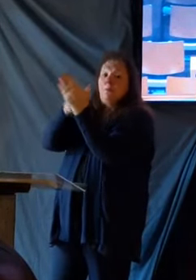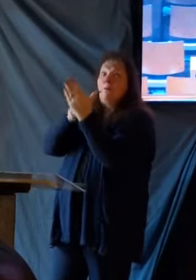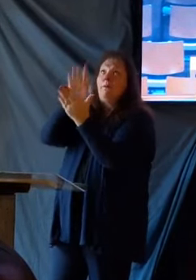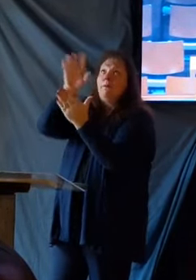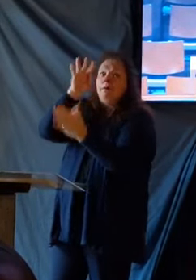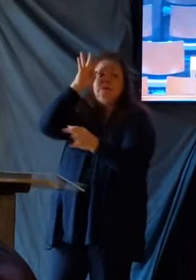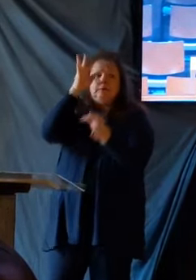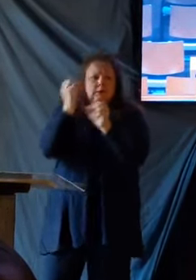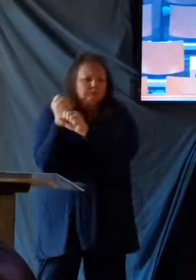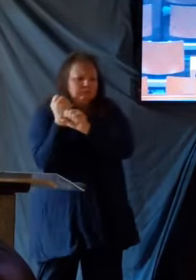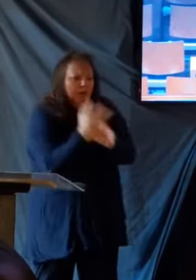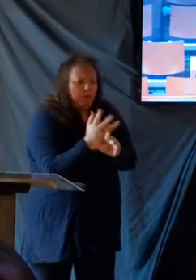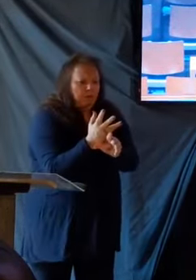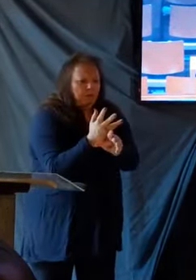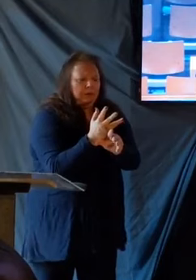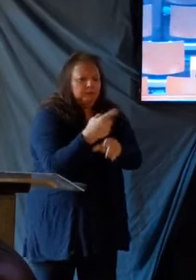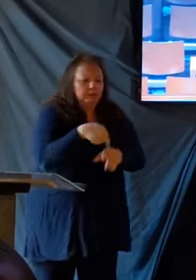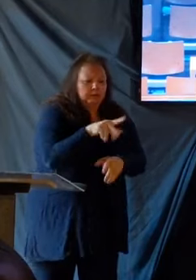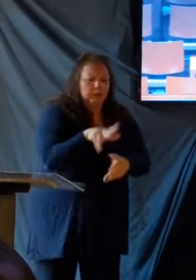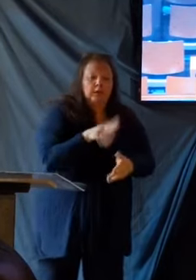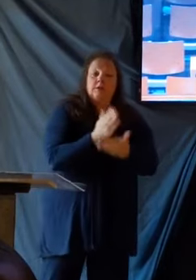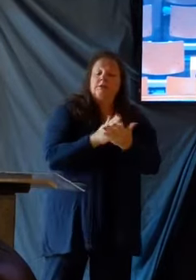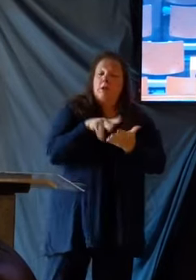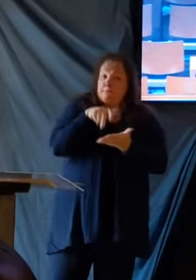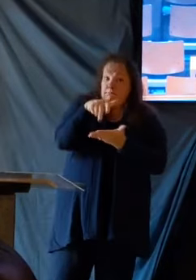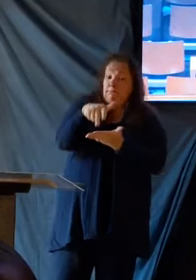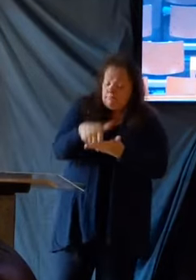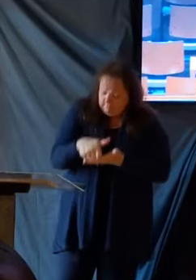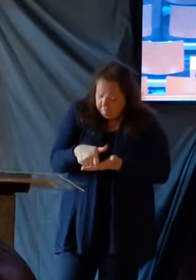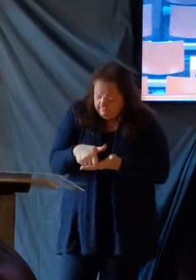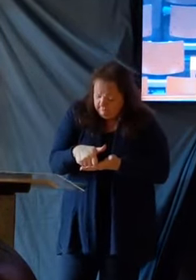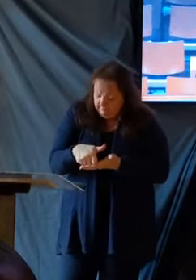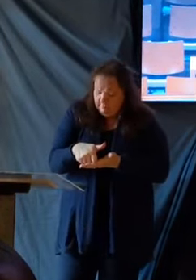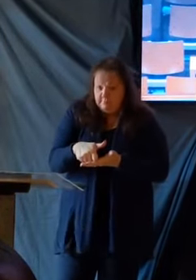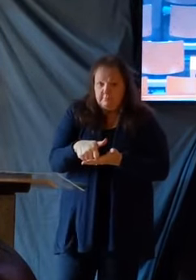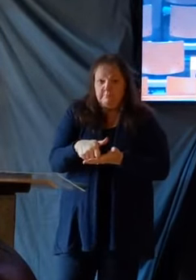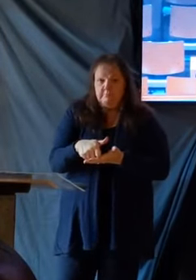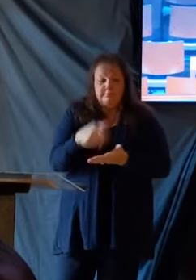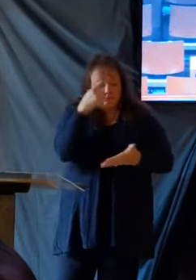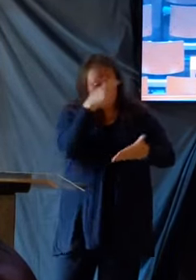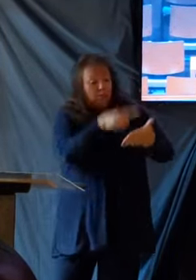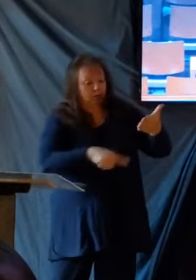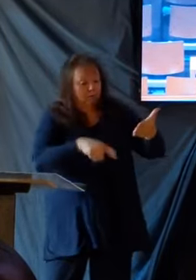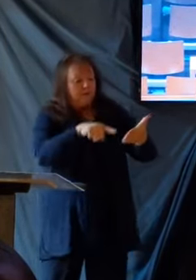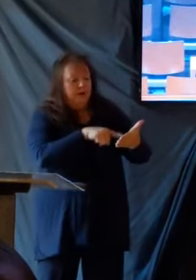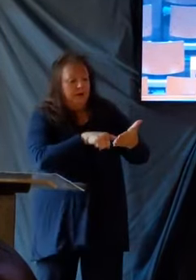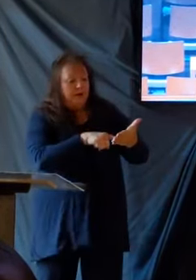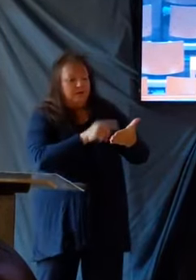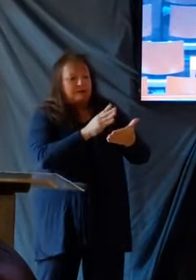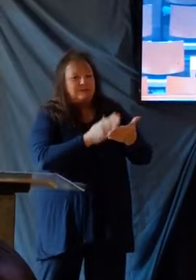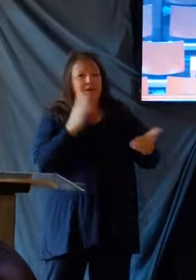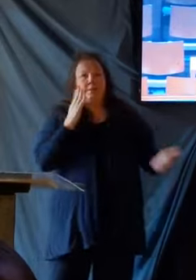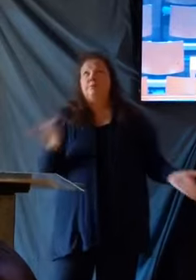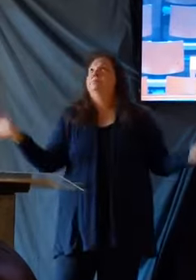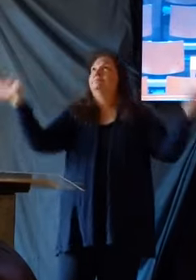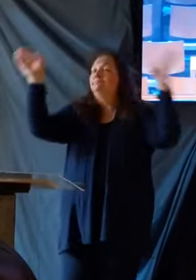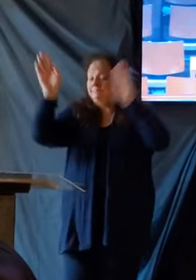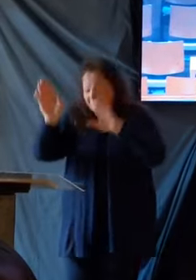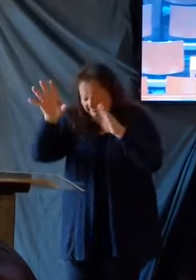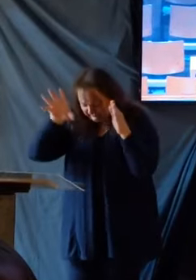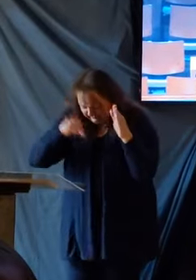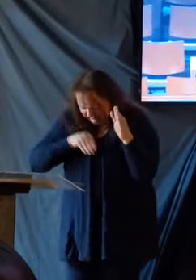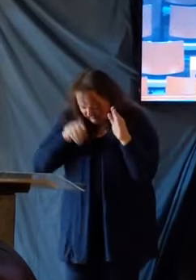God to bring it to that point. Some will bow for condemnation, some bow in